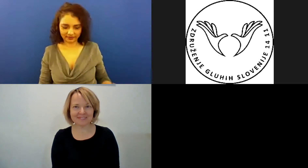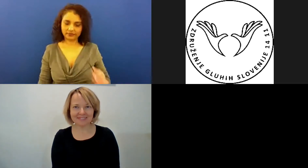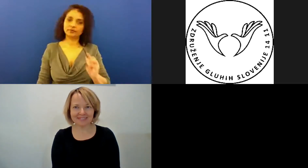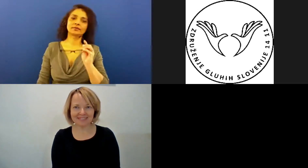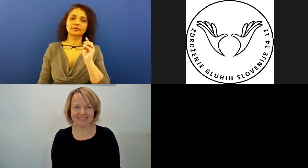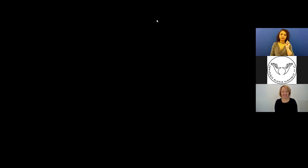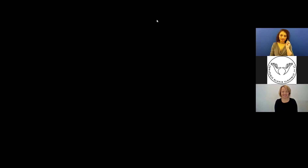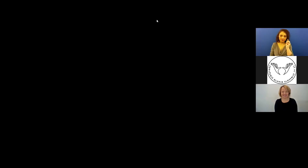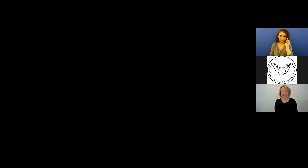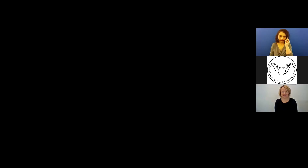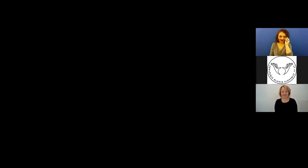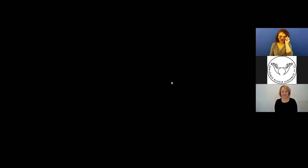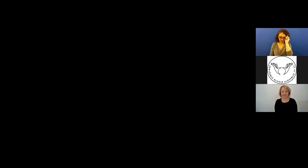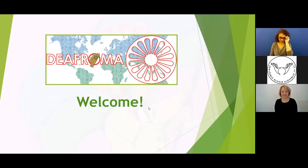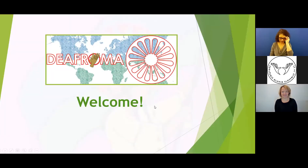Can I have the slide up, please?